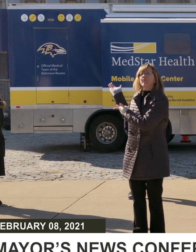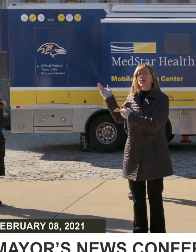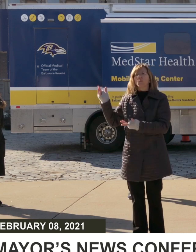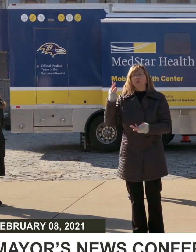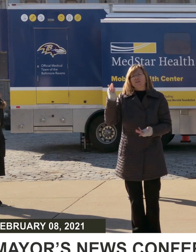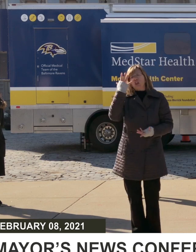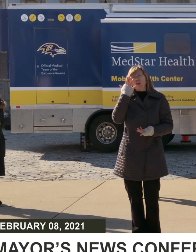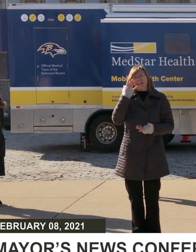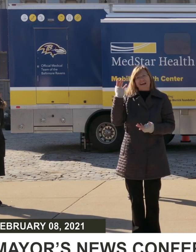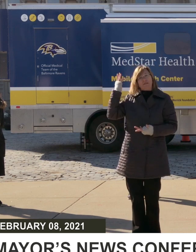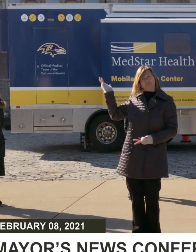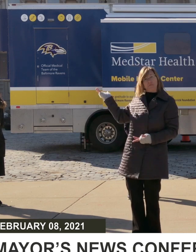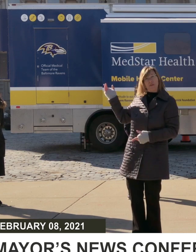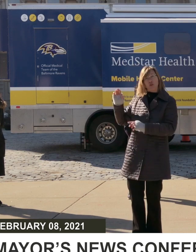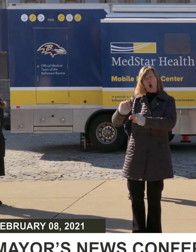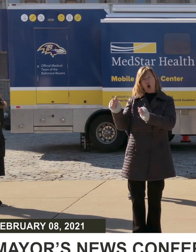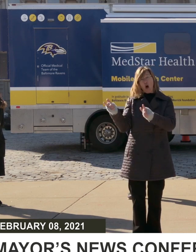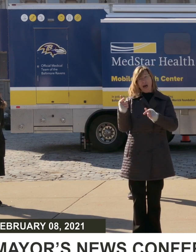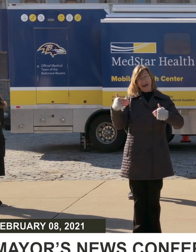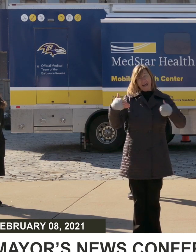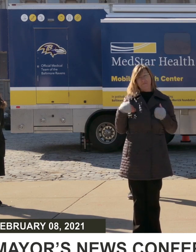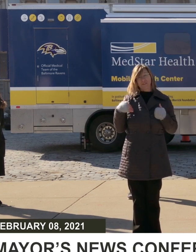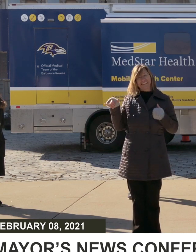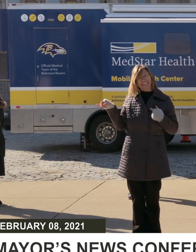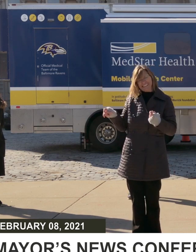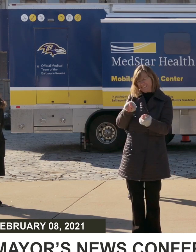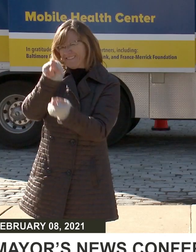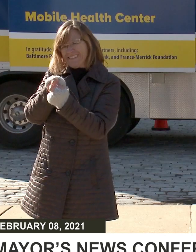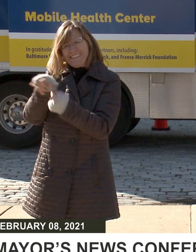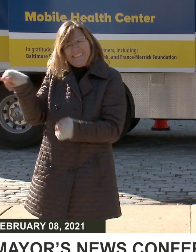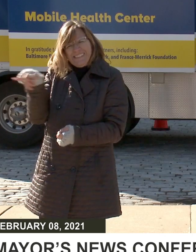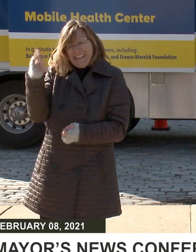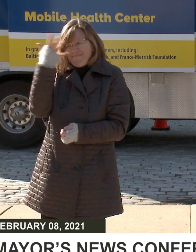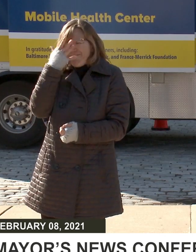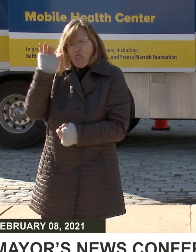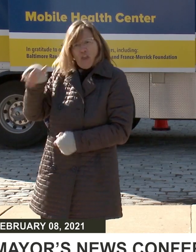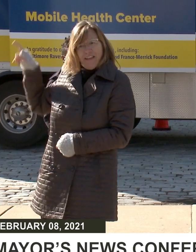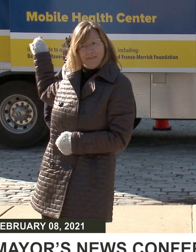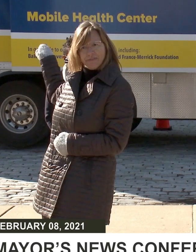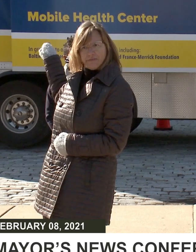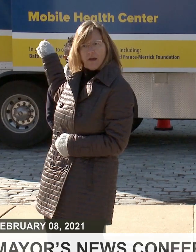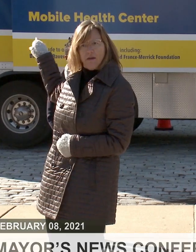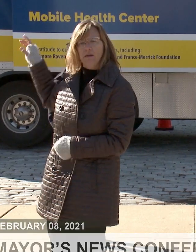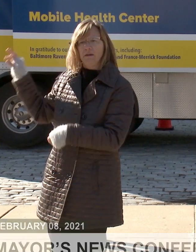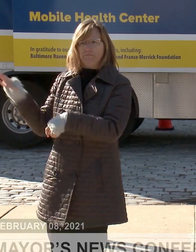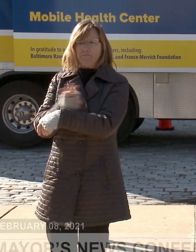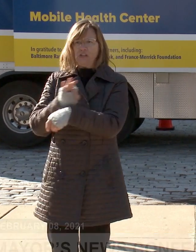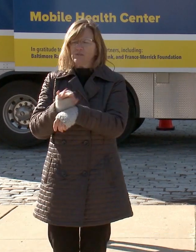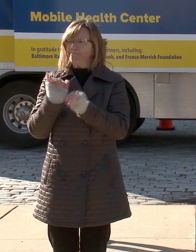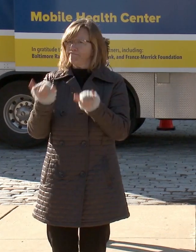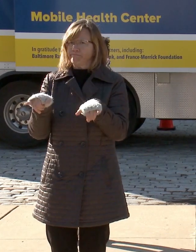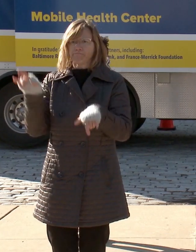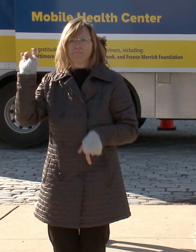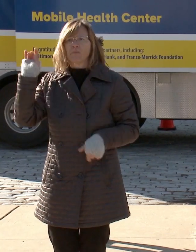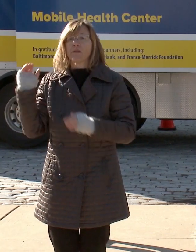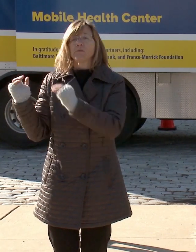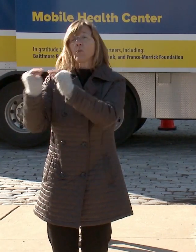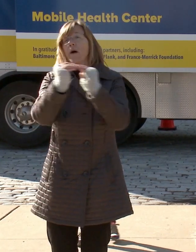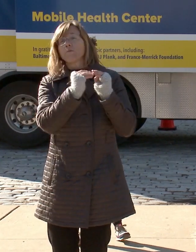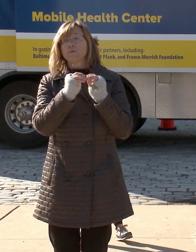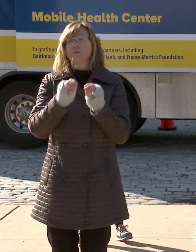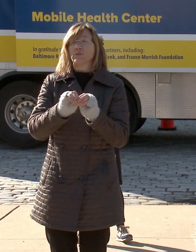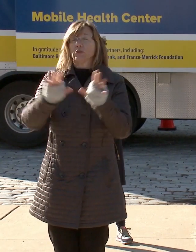have vehicles that are similar with a similar function. As equitable distribution remains our